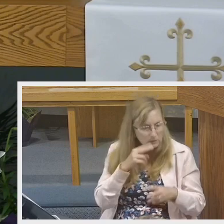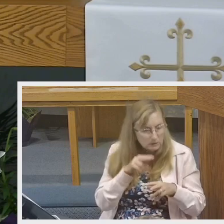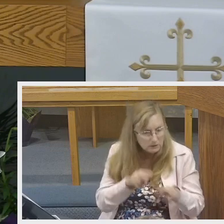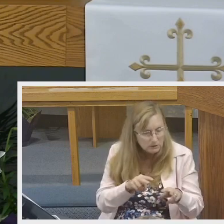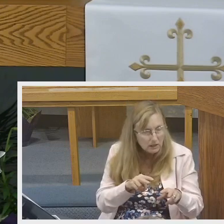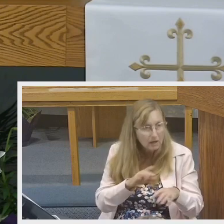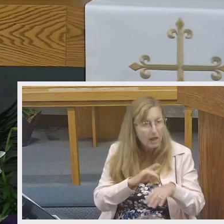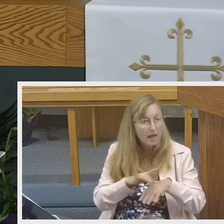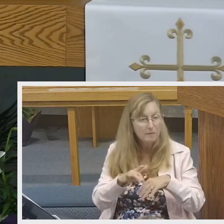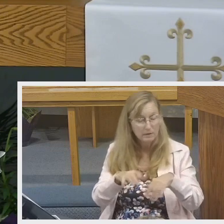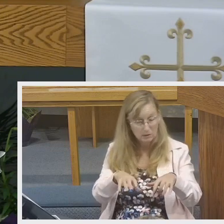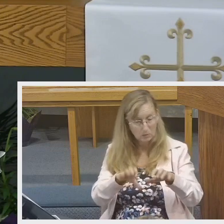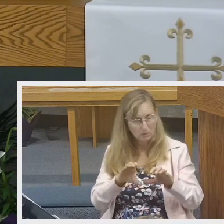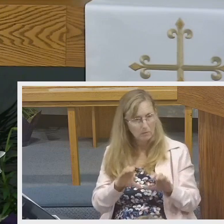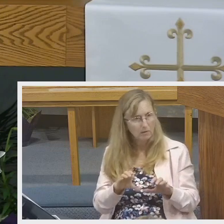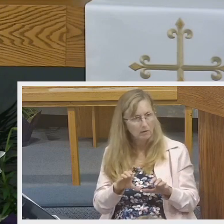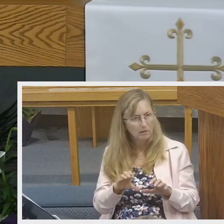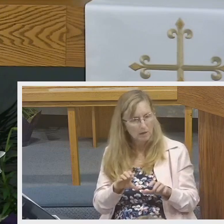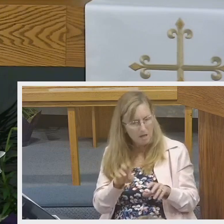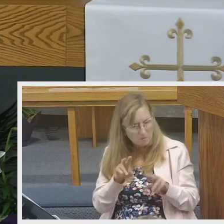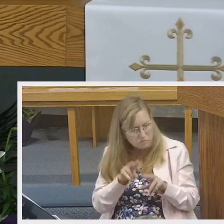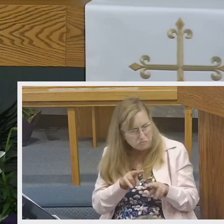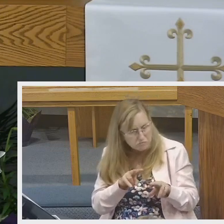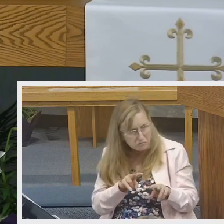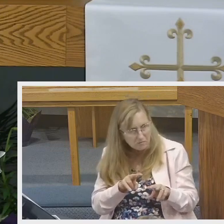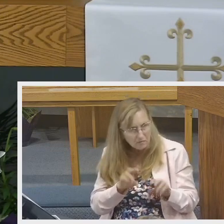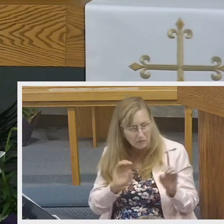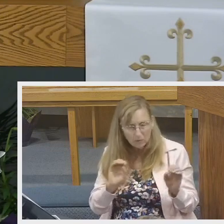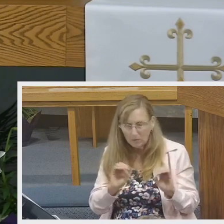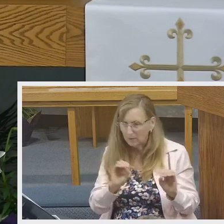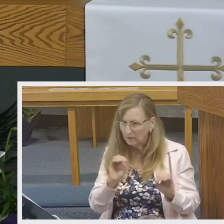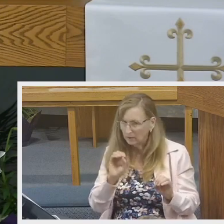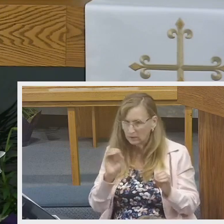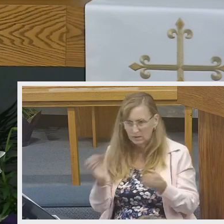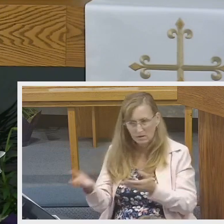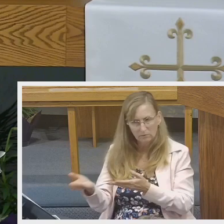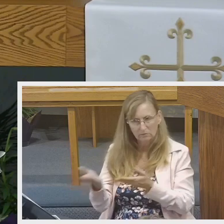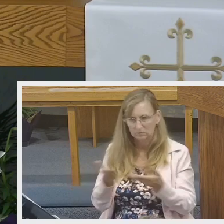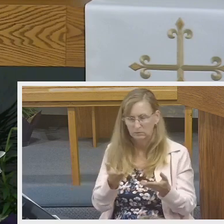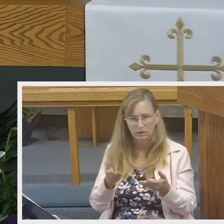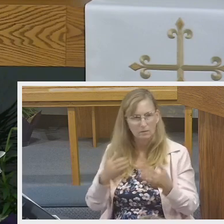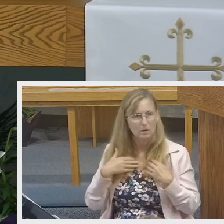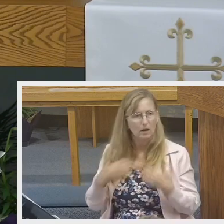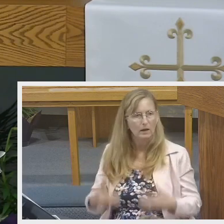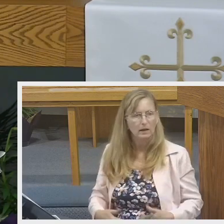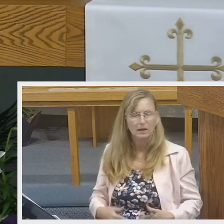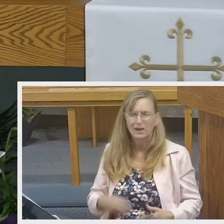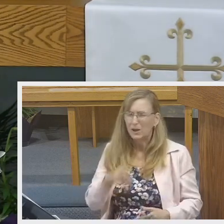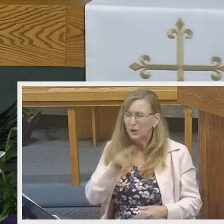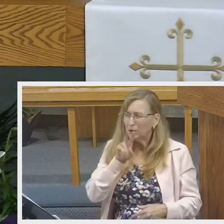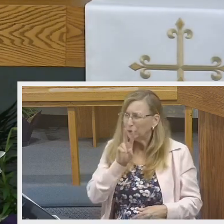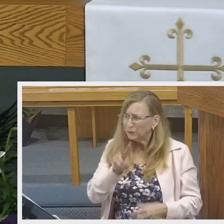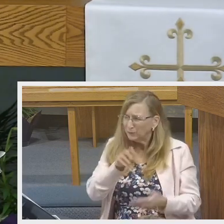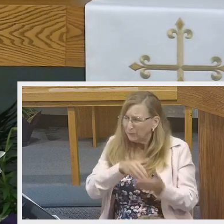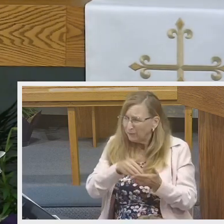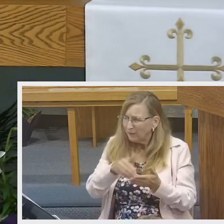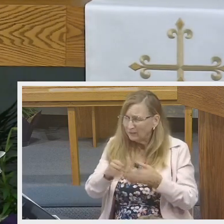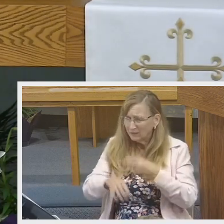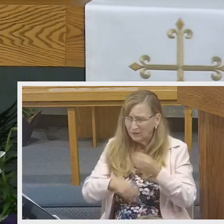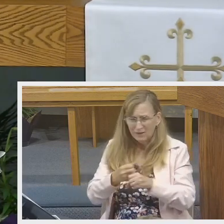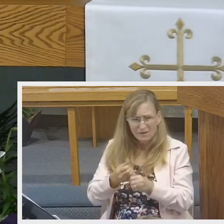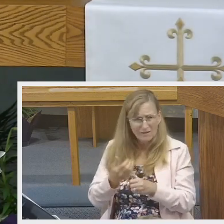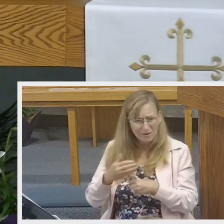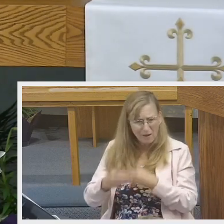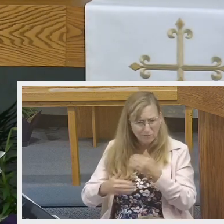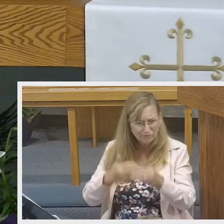empty. And no one could produce the body. 2,000 years later, still,